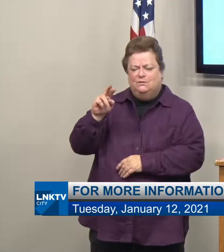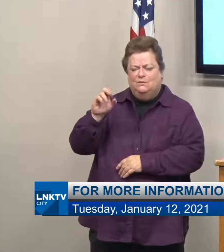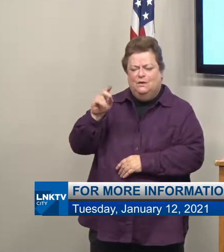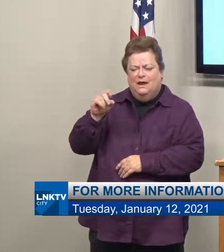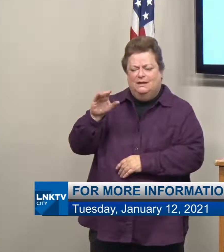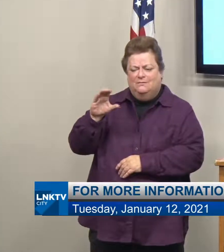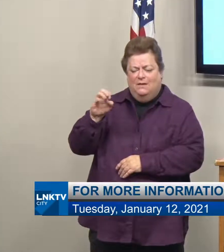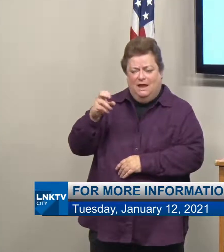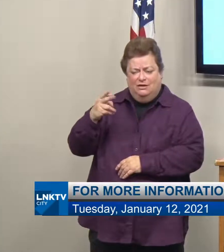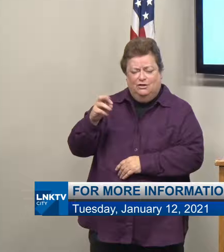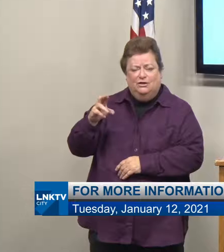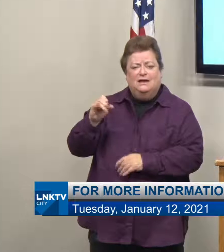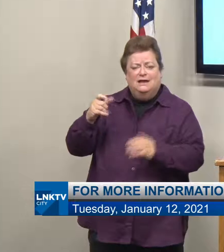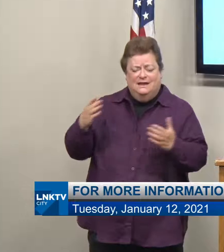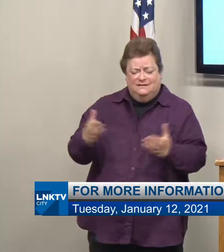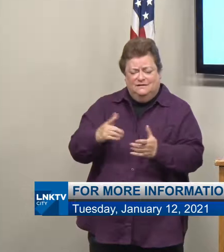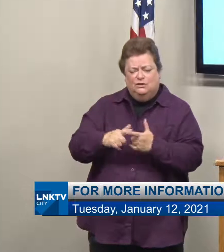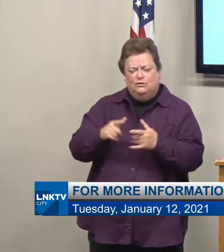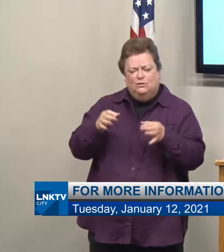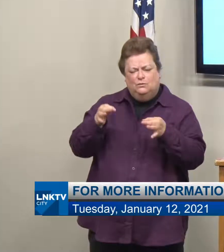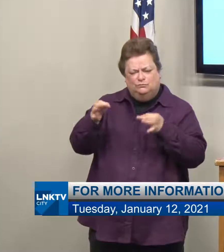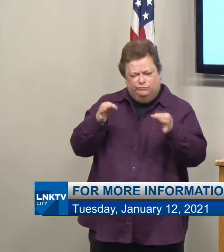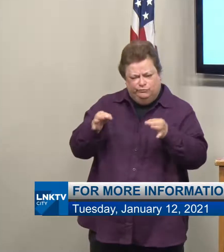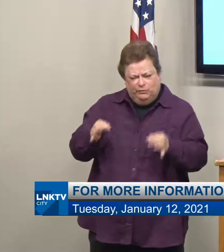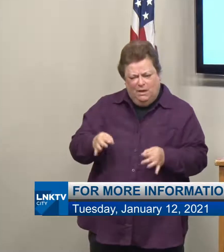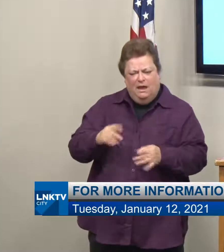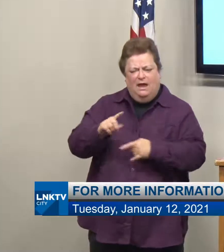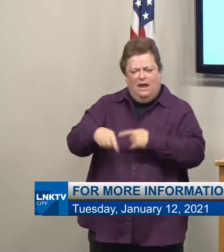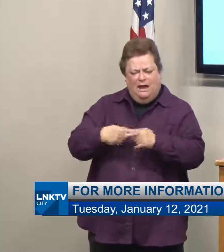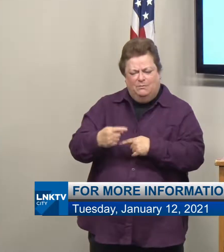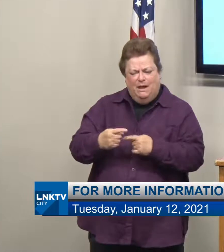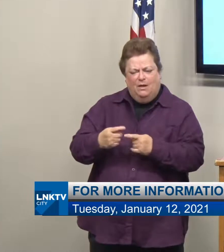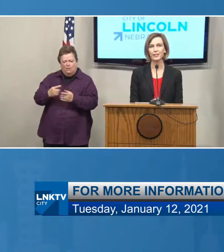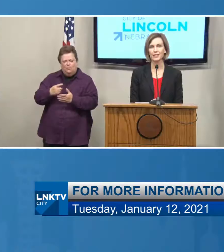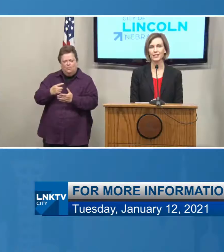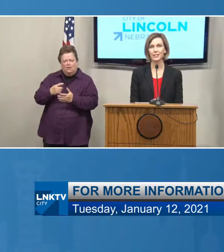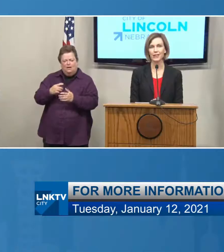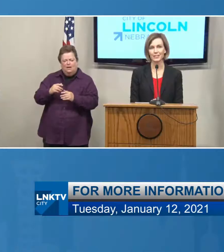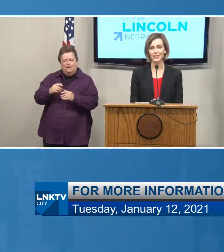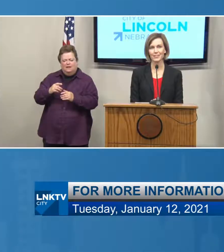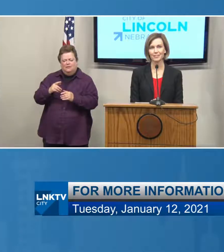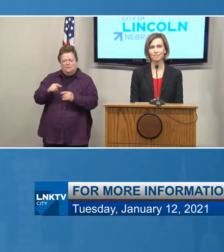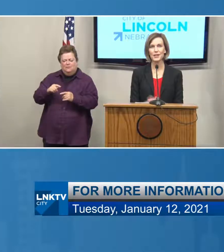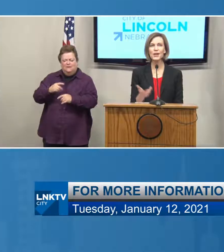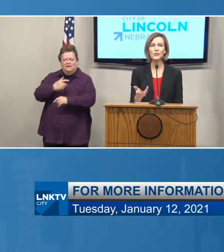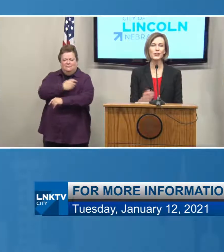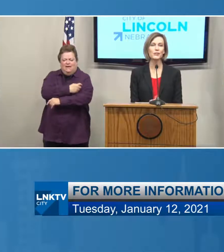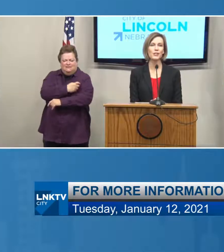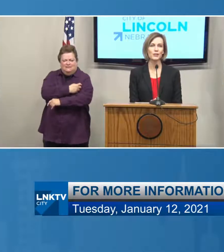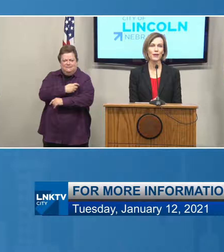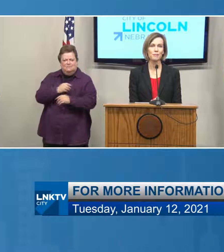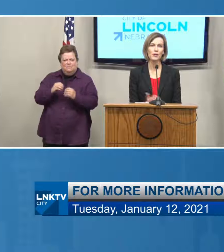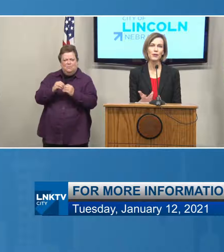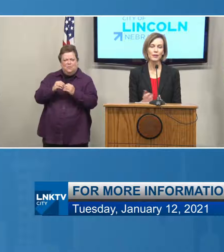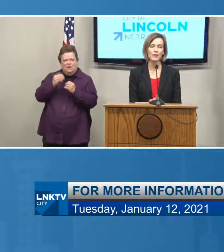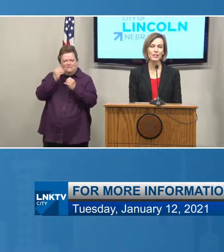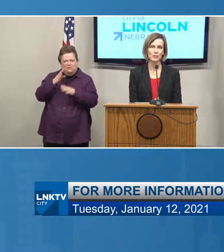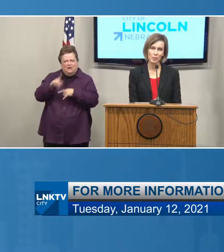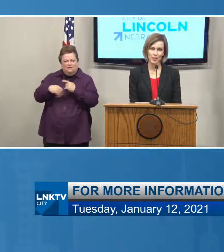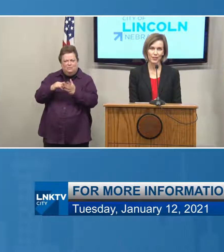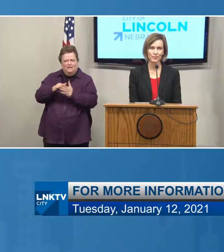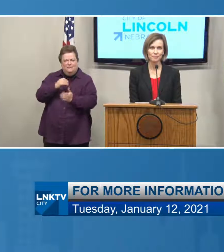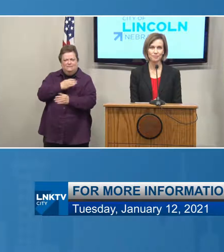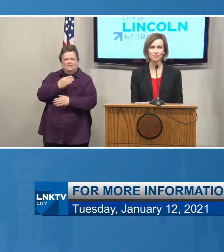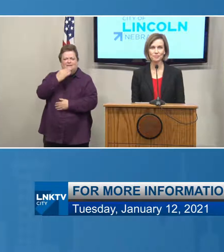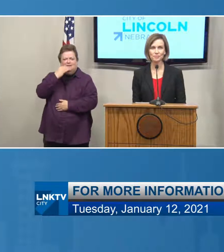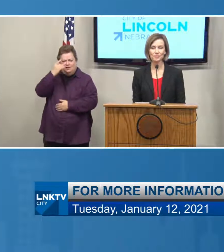He's here to simplify the science and share some key fundamentals related to the COVID-19 vaccine. Over to you, Dr. Rademacher, and thanks for